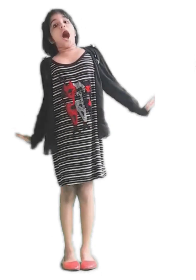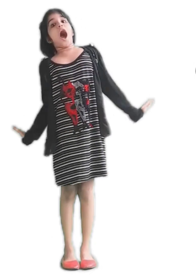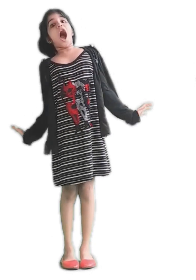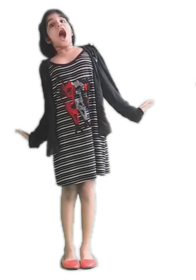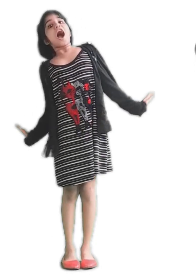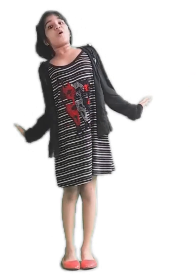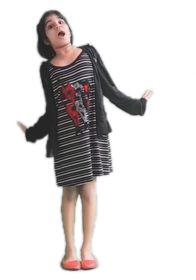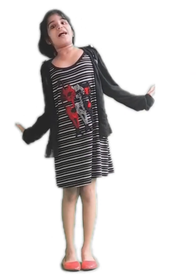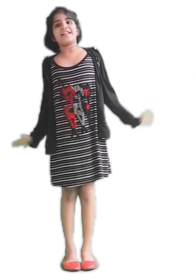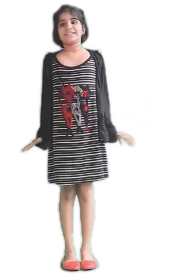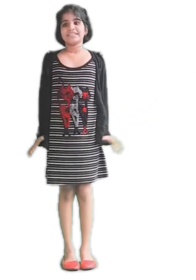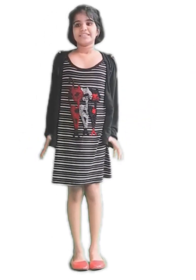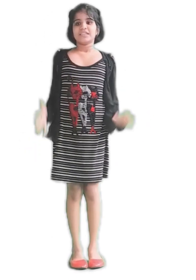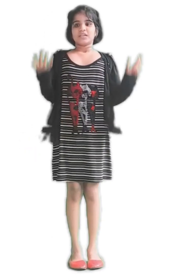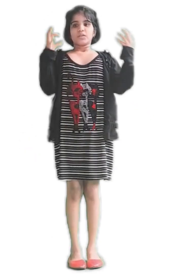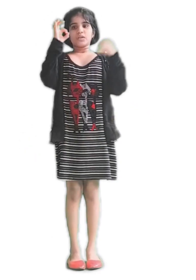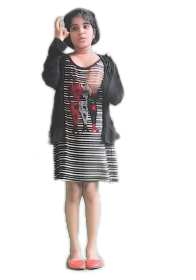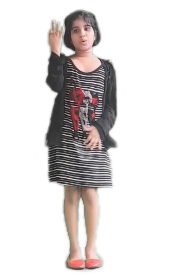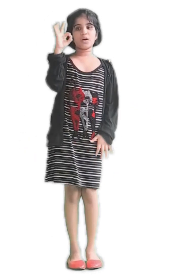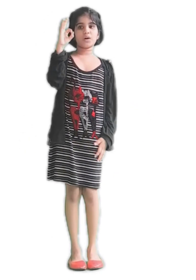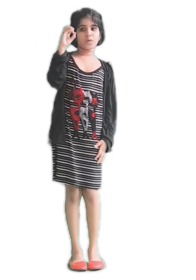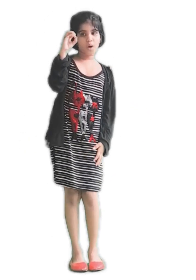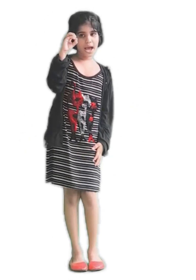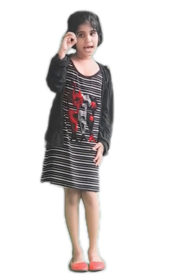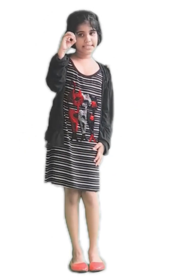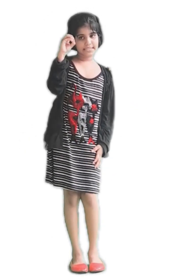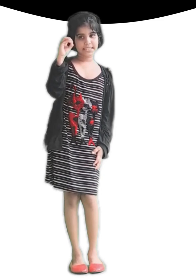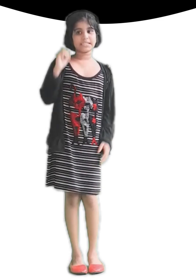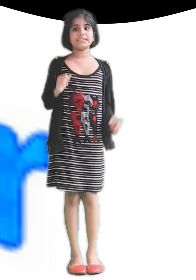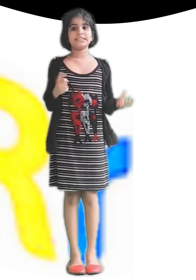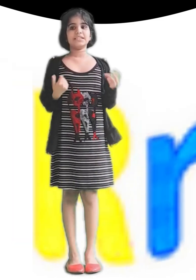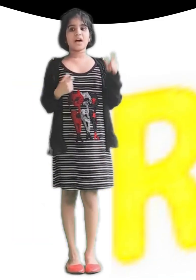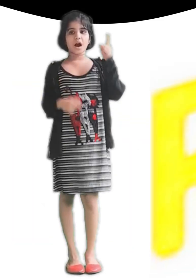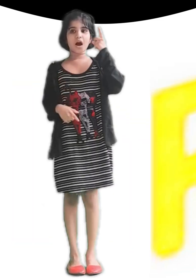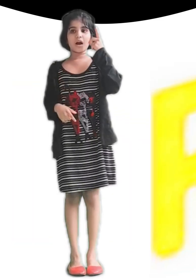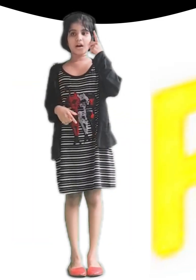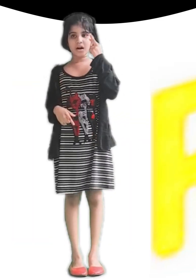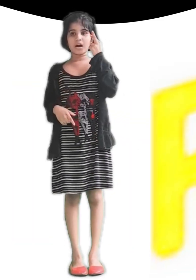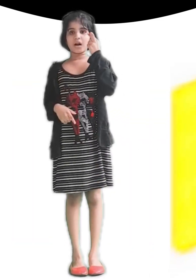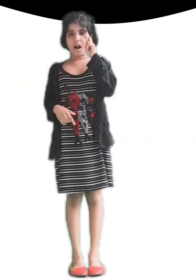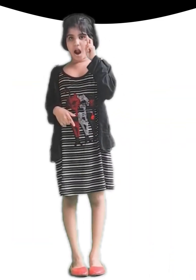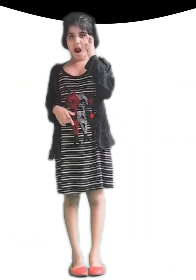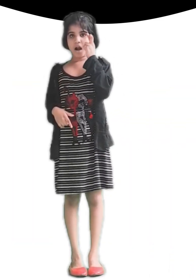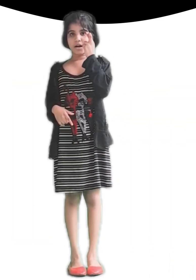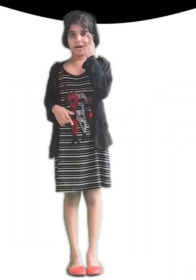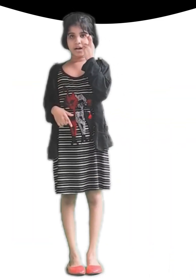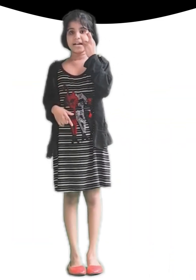quail. Q, Q, quarter. R, R, this is